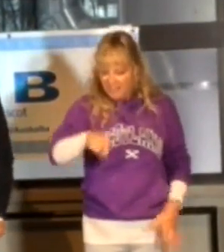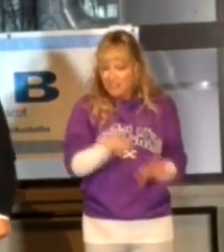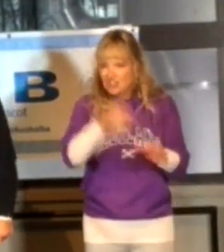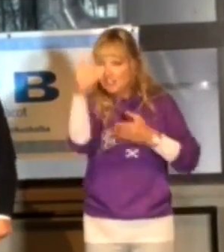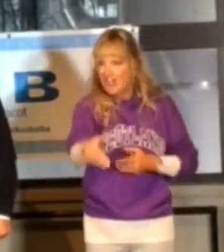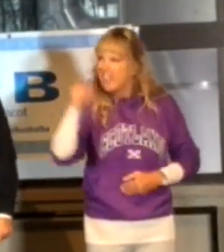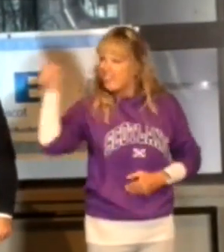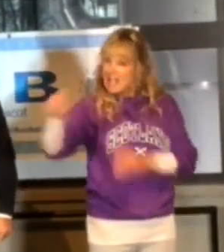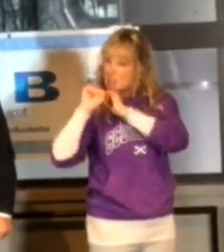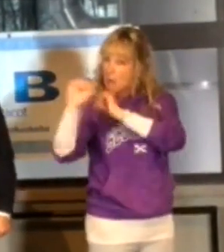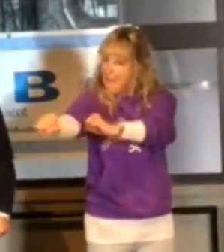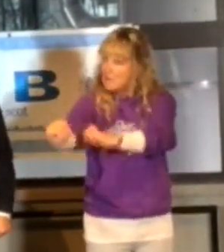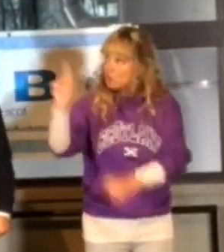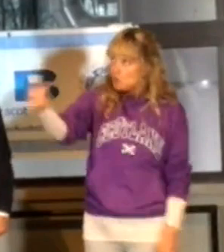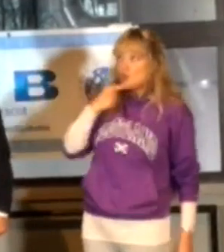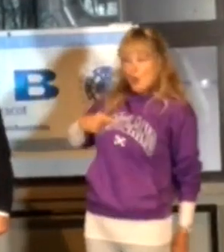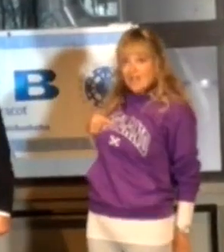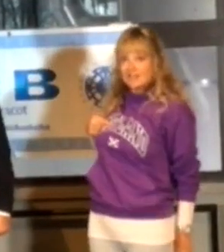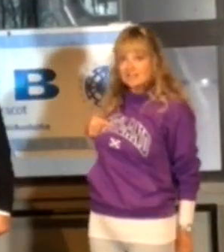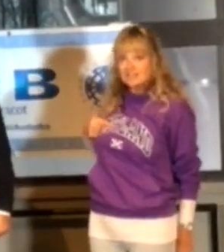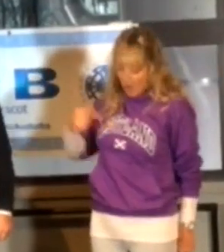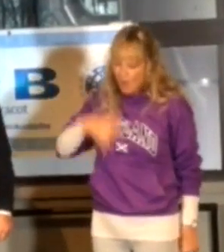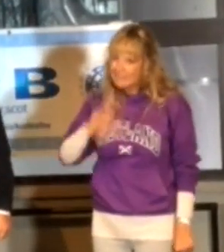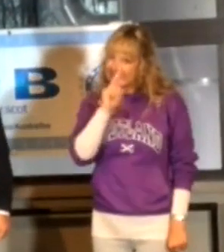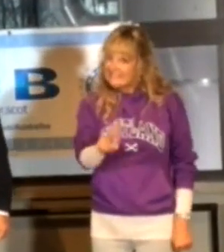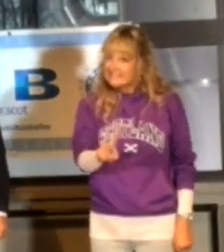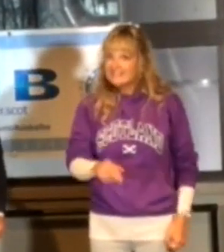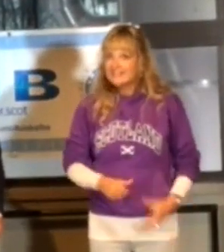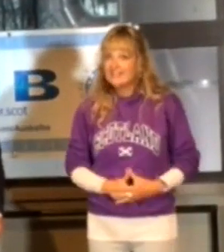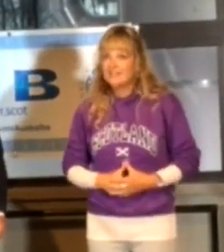That's the commitment that was given.